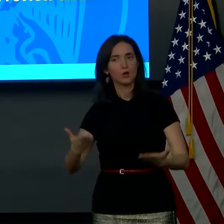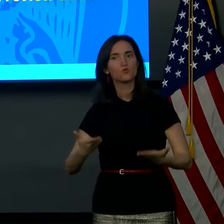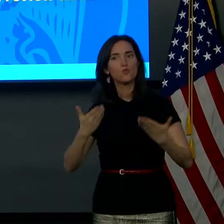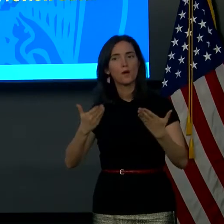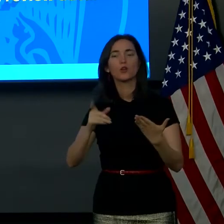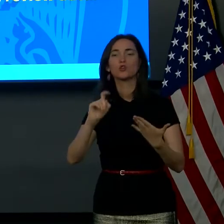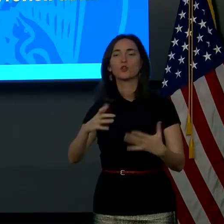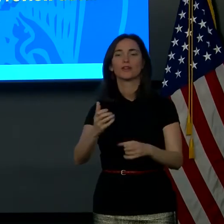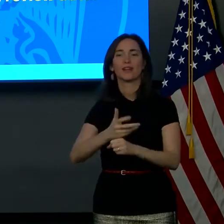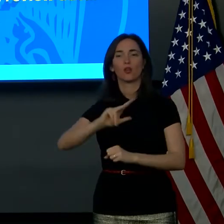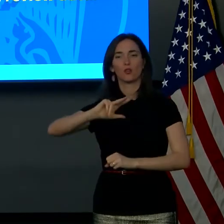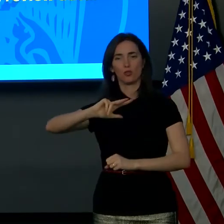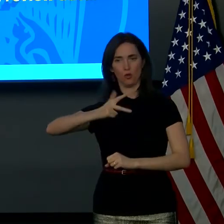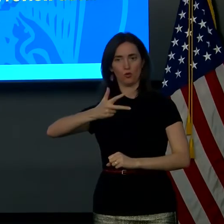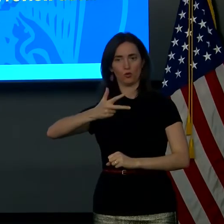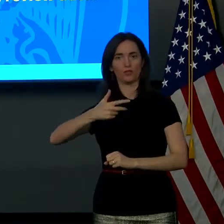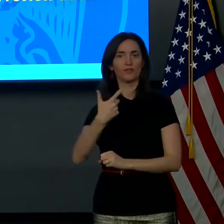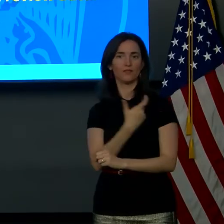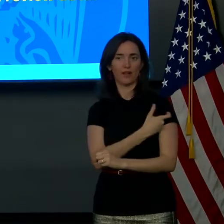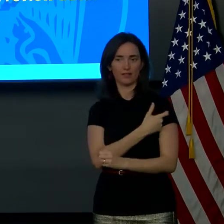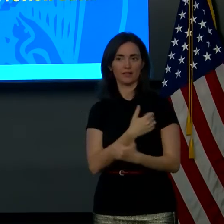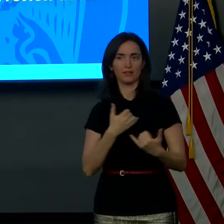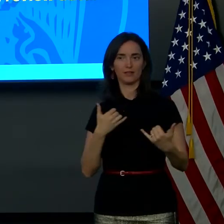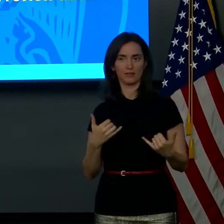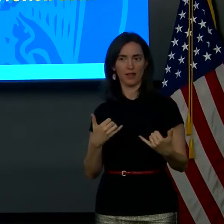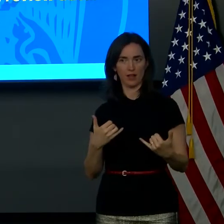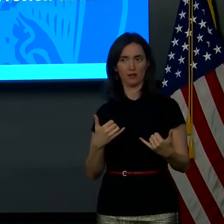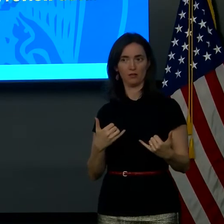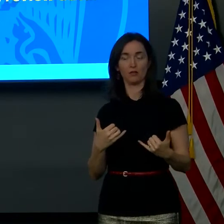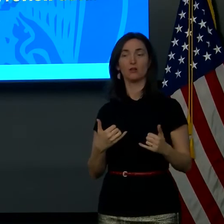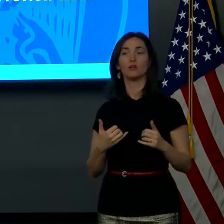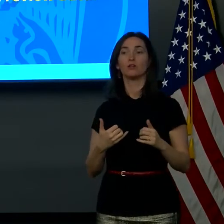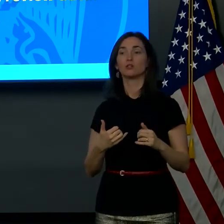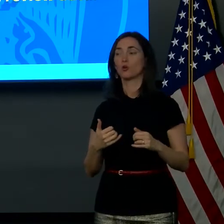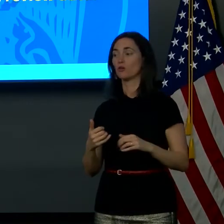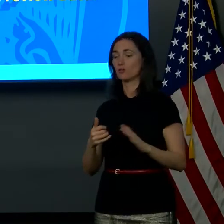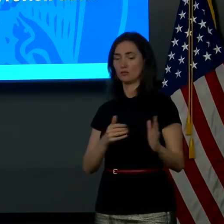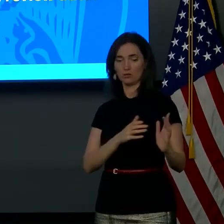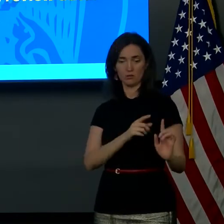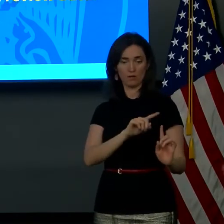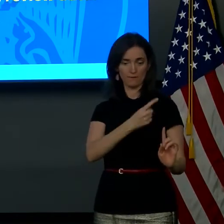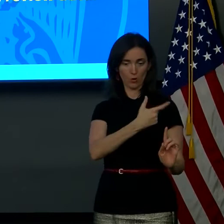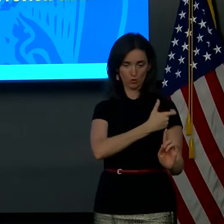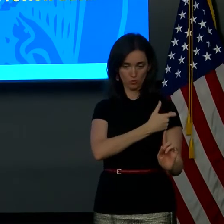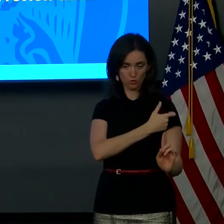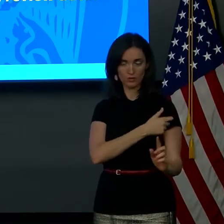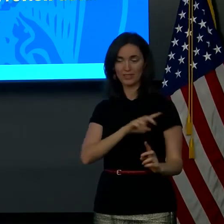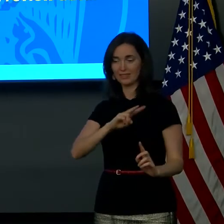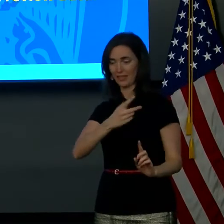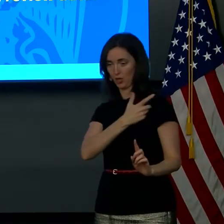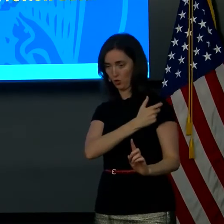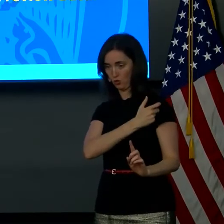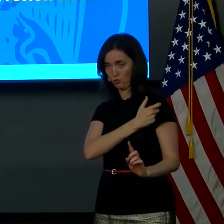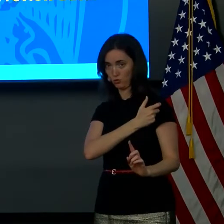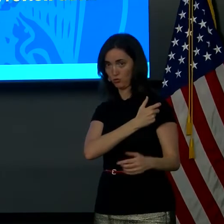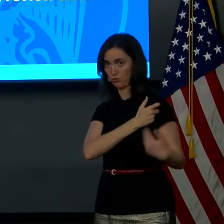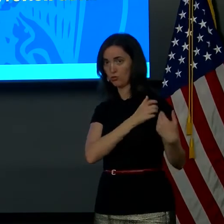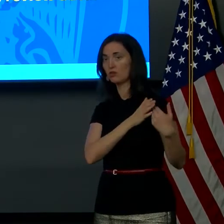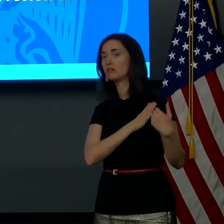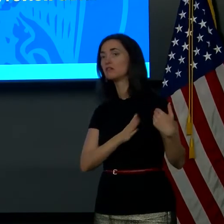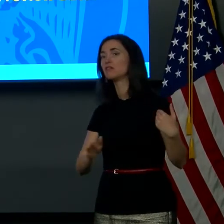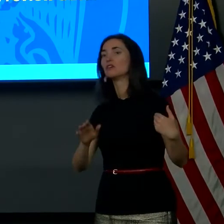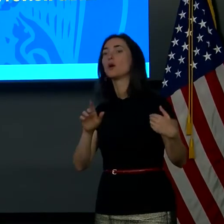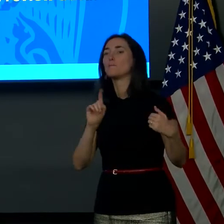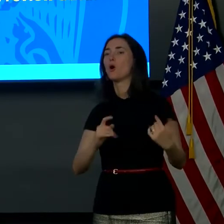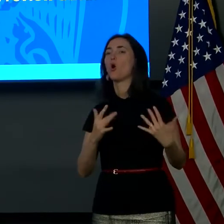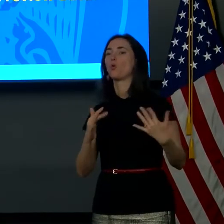3rd dose of that vaccine at least 28 days after that 2nd dose. Can be longer than that, and for most people it will be longer, but at